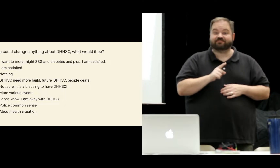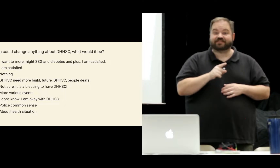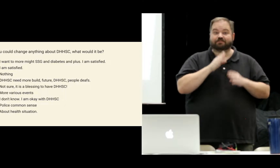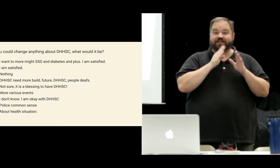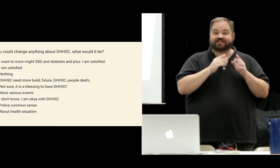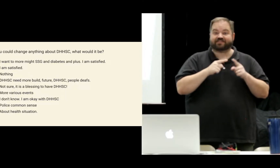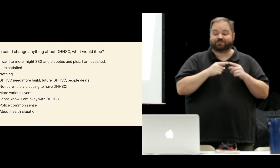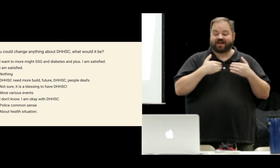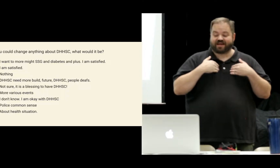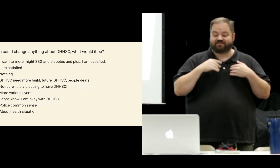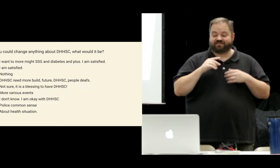That's the way out.